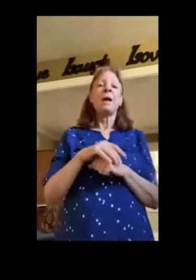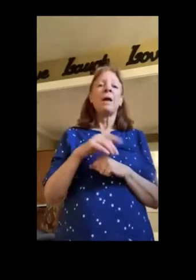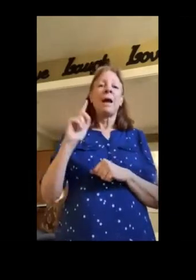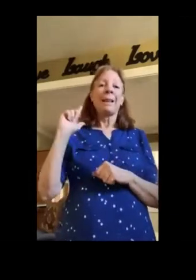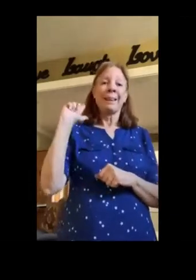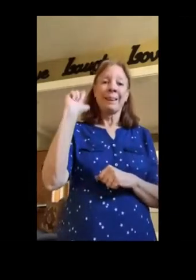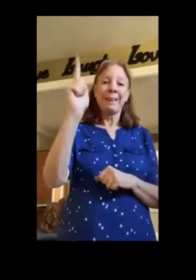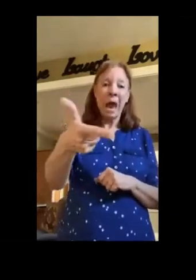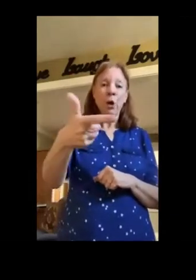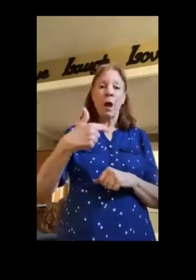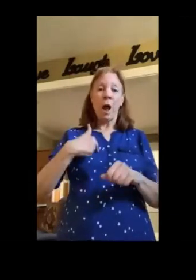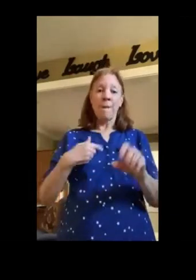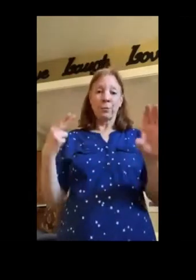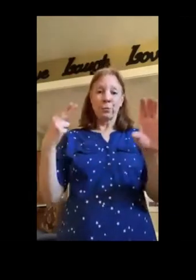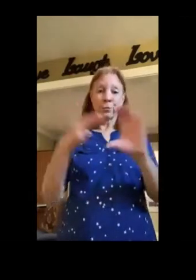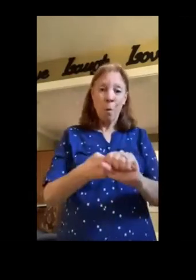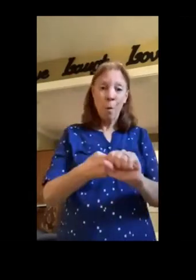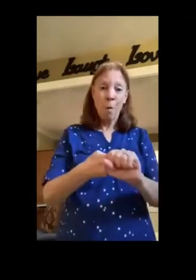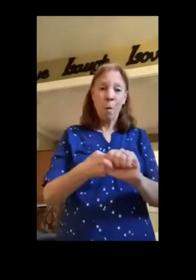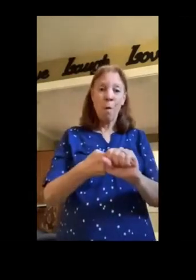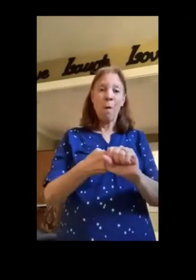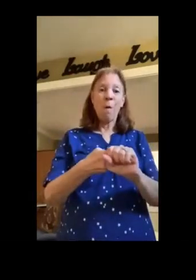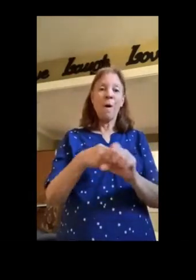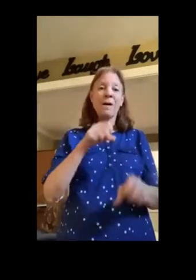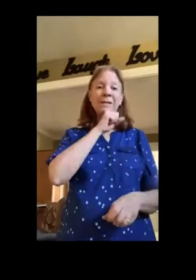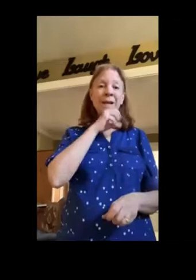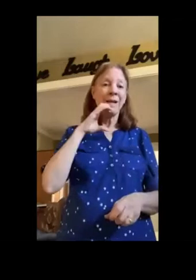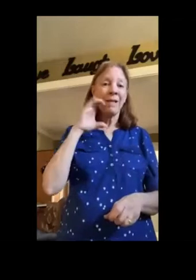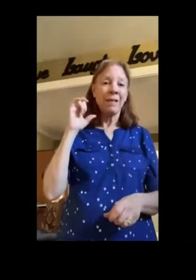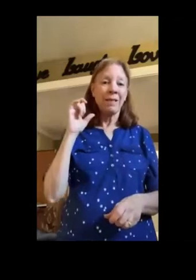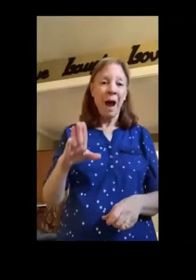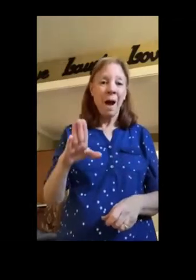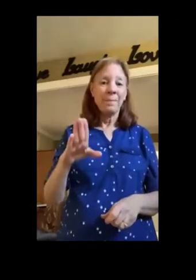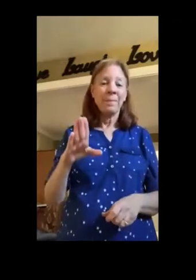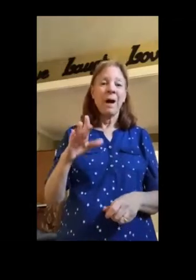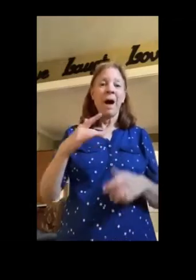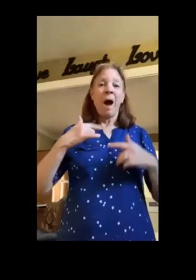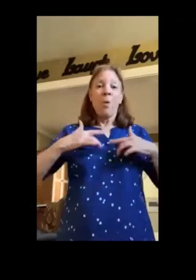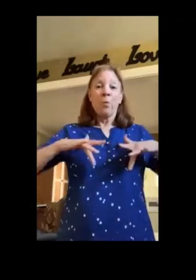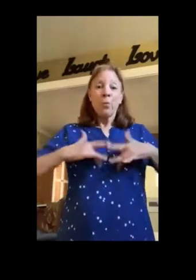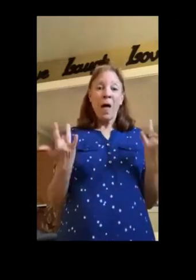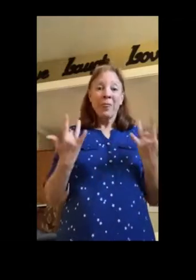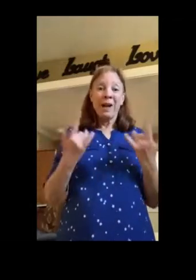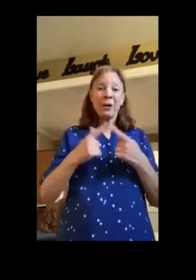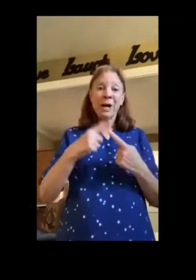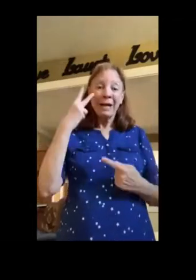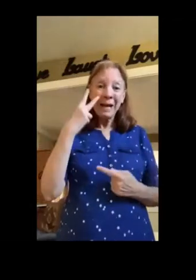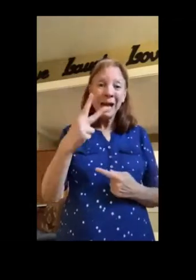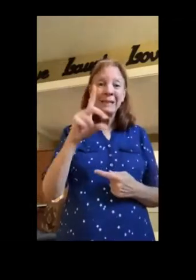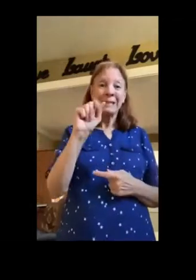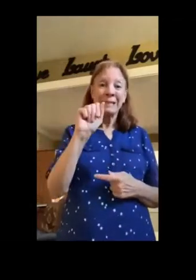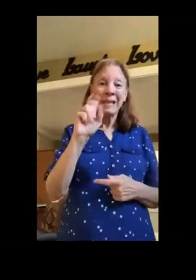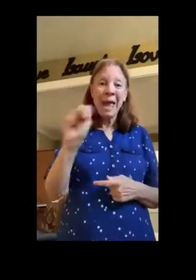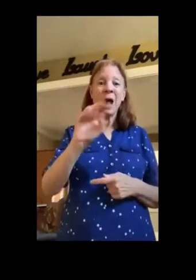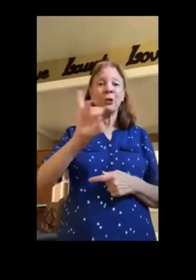things going on. And then later I joined the Seniors Club, and I was